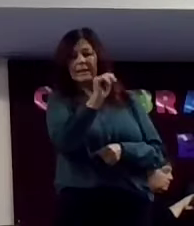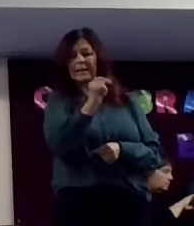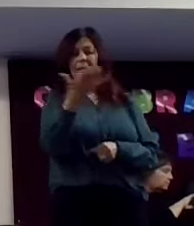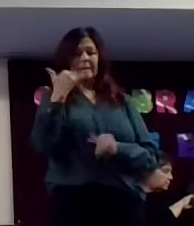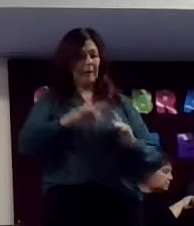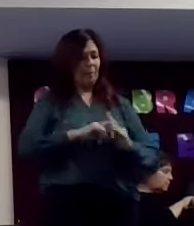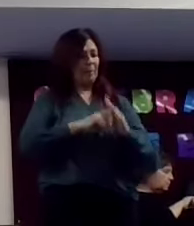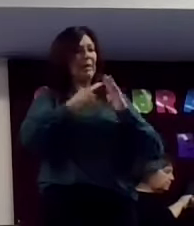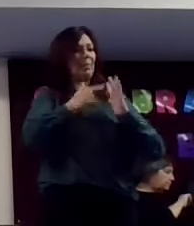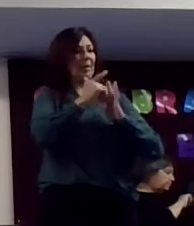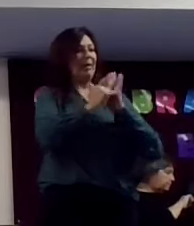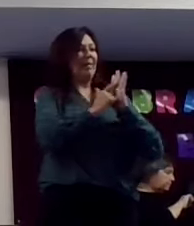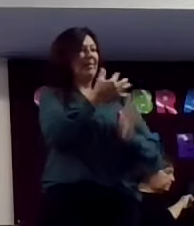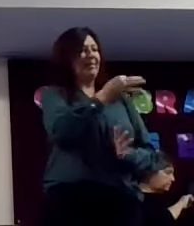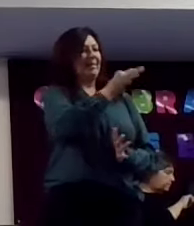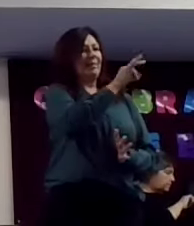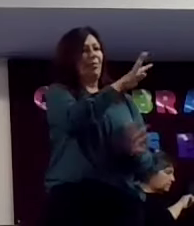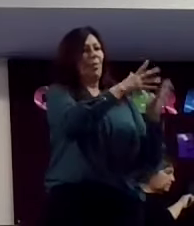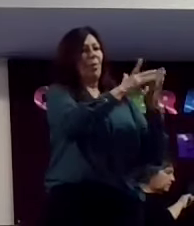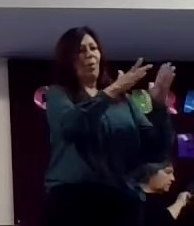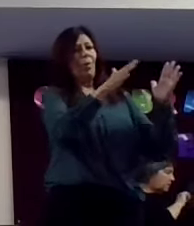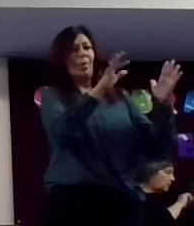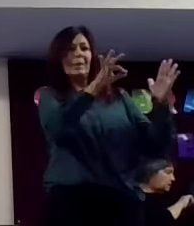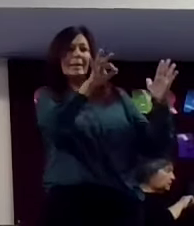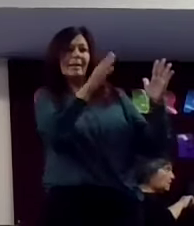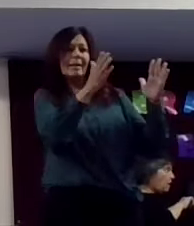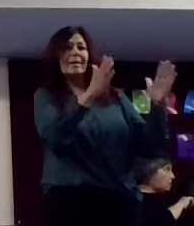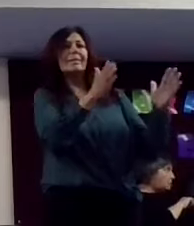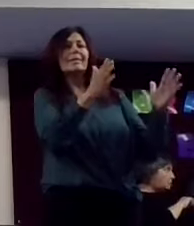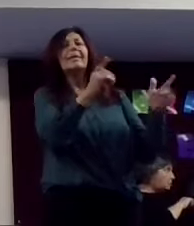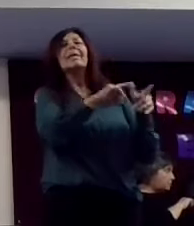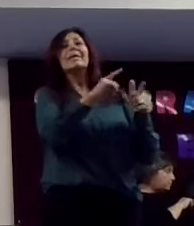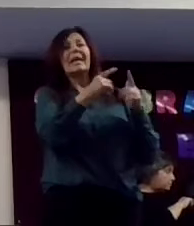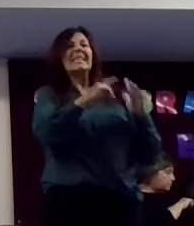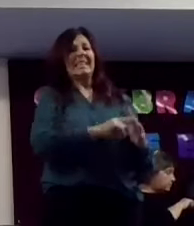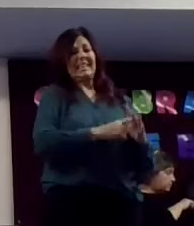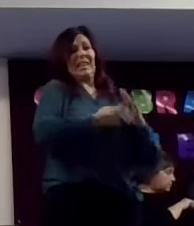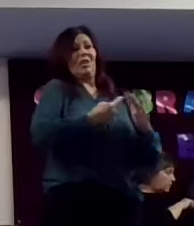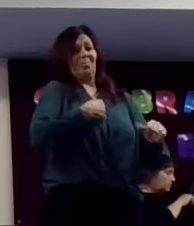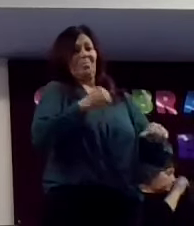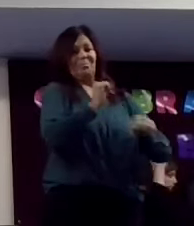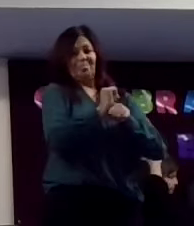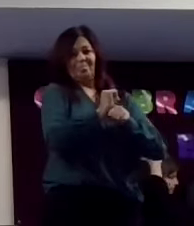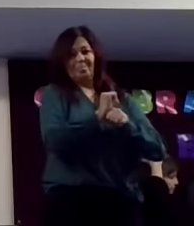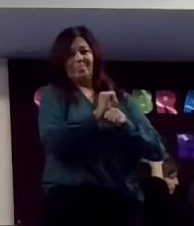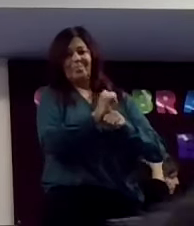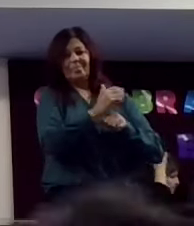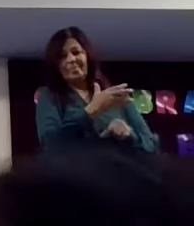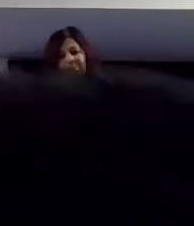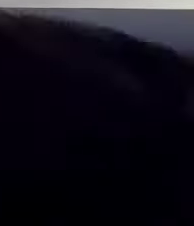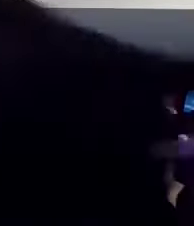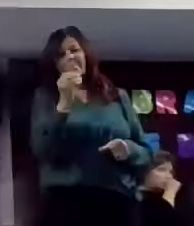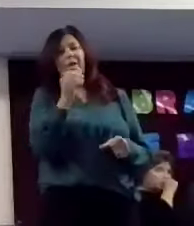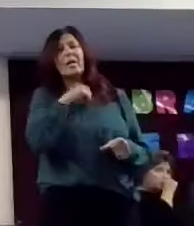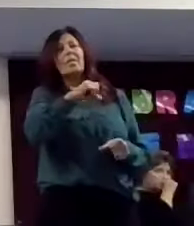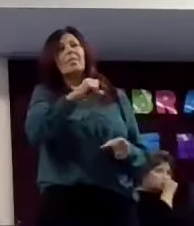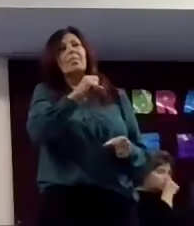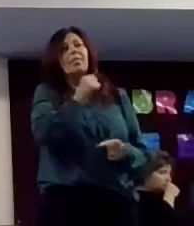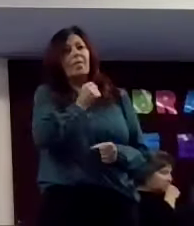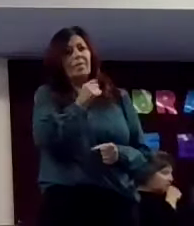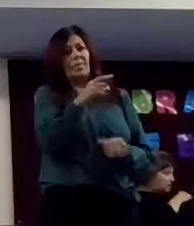the beginning of my legal career from 1994 to 1999, when I really started out my career, and loved